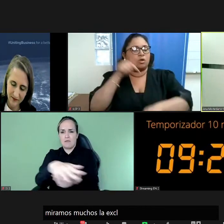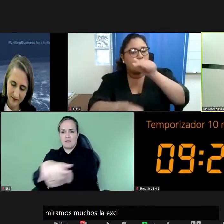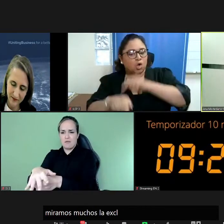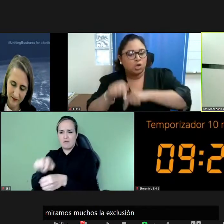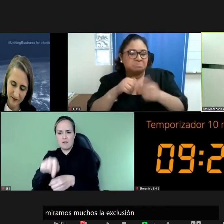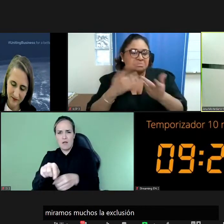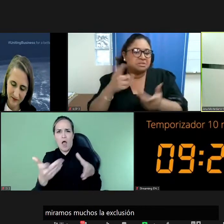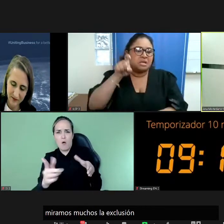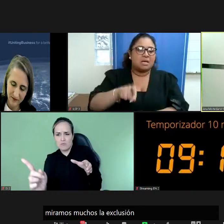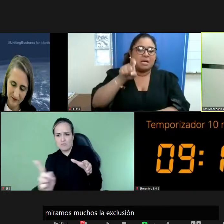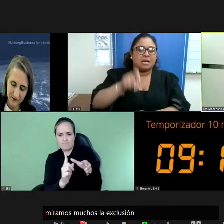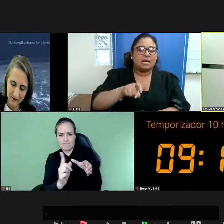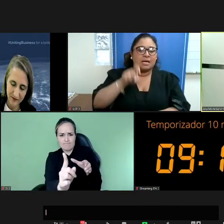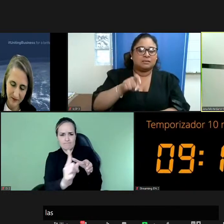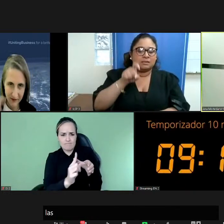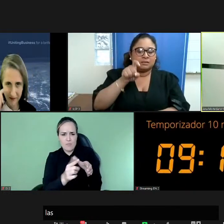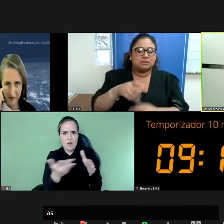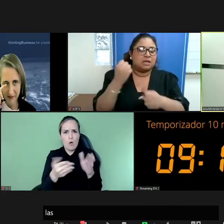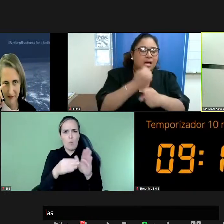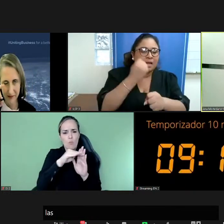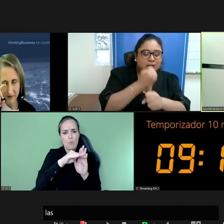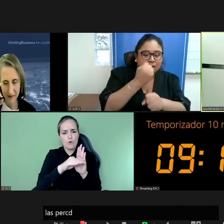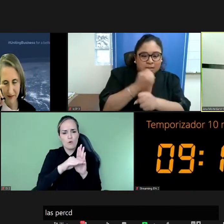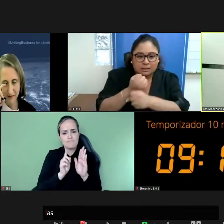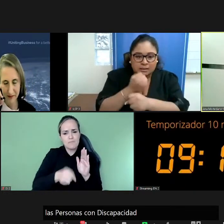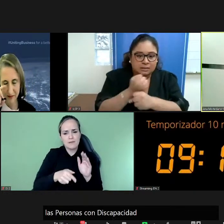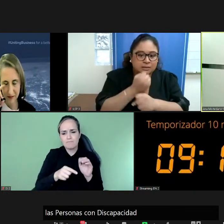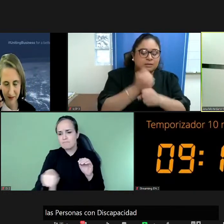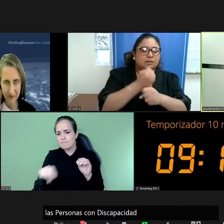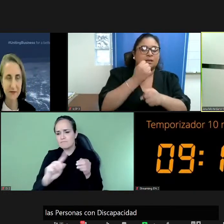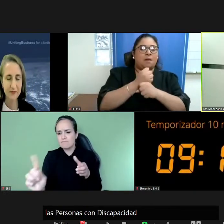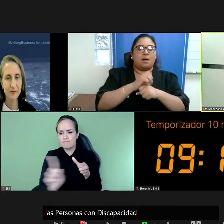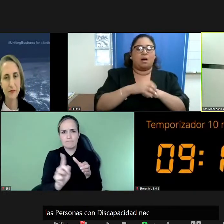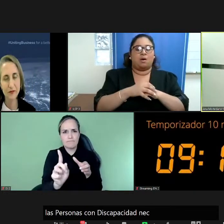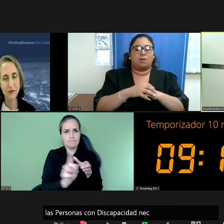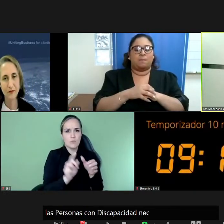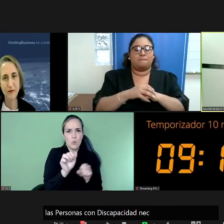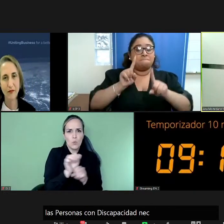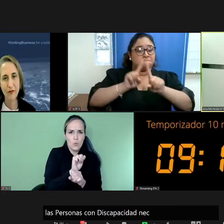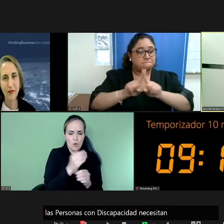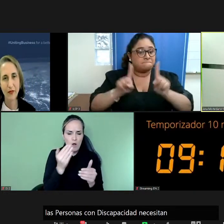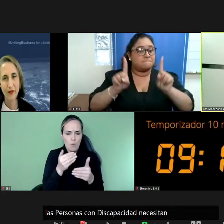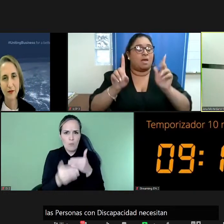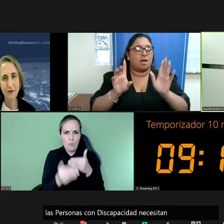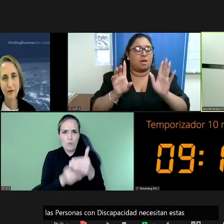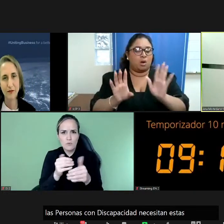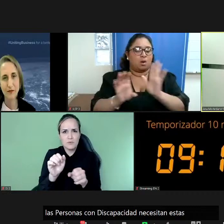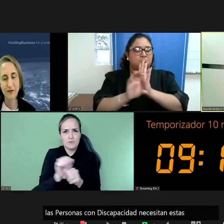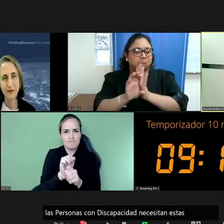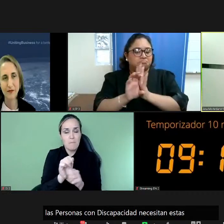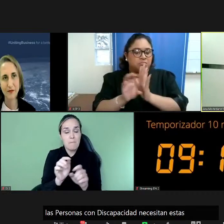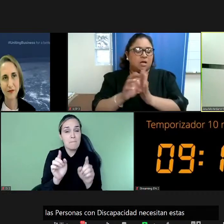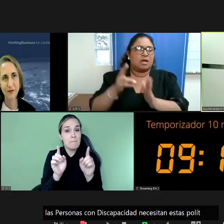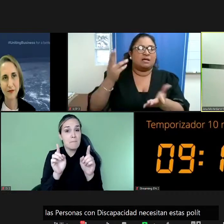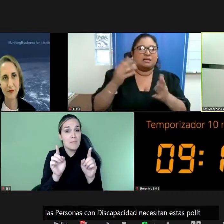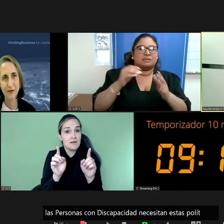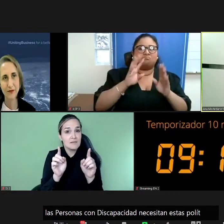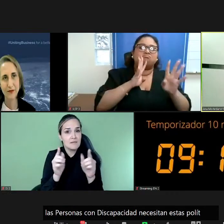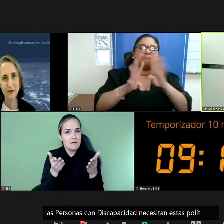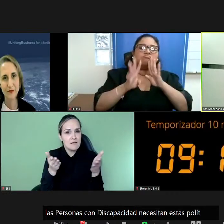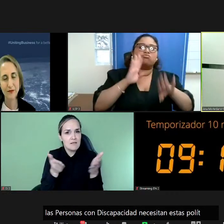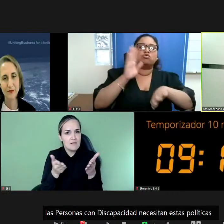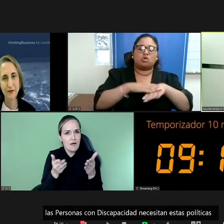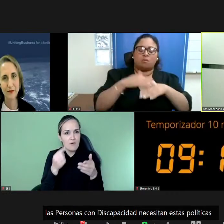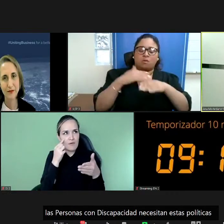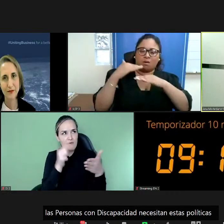disabilities need these active employment policies to access the labor market etc but i believe this is more